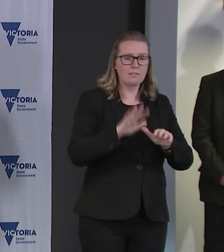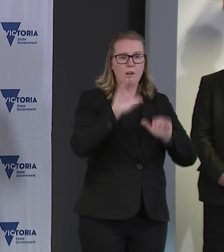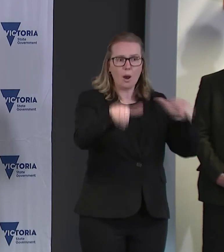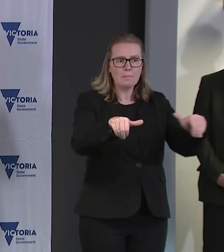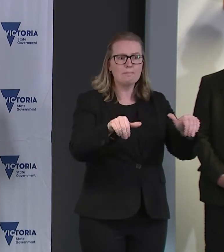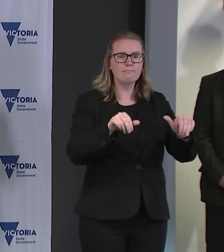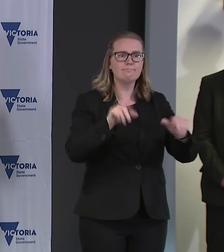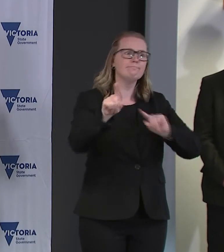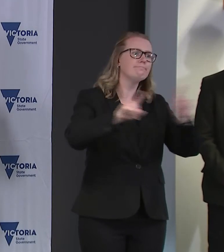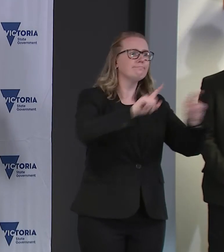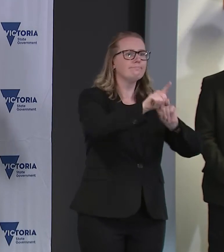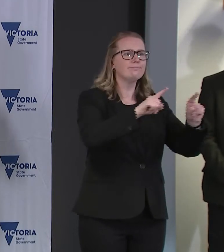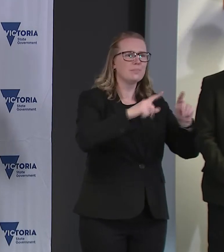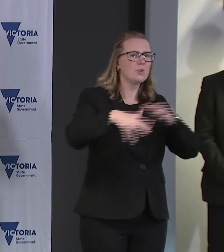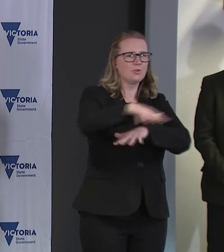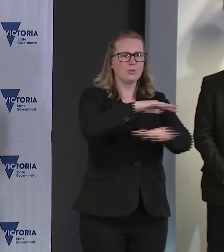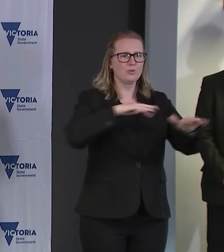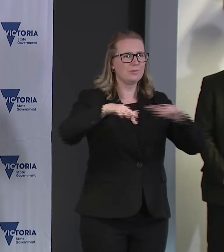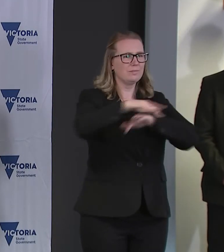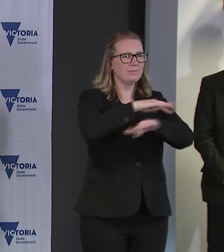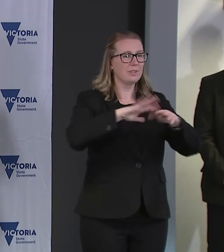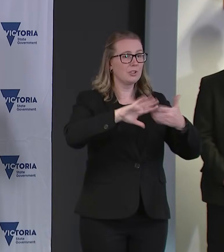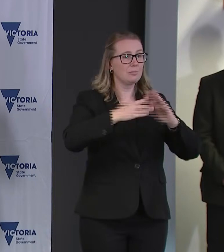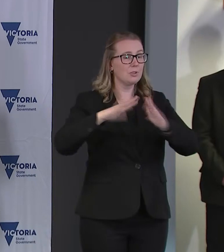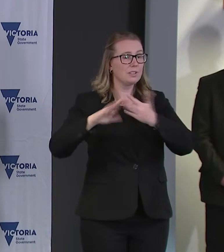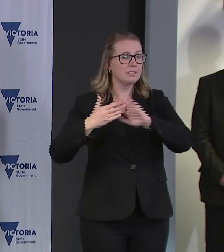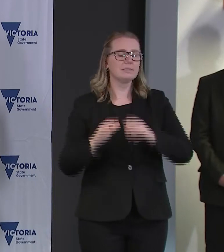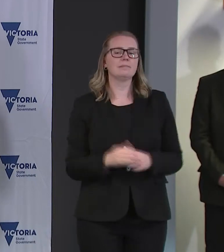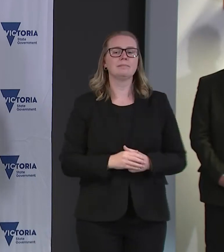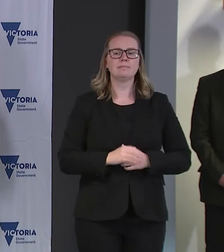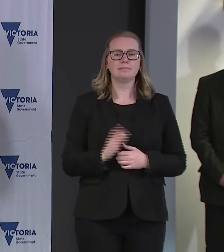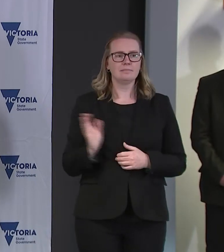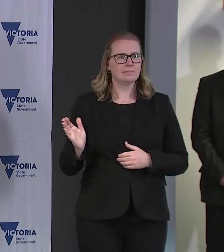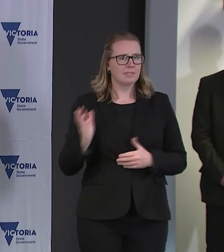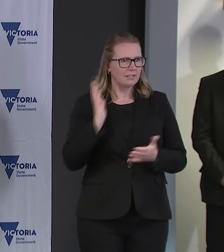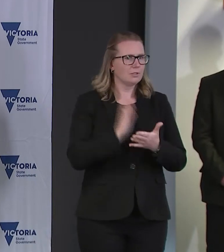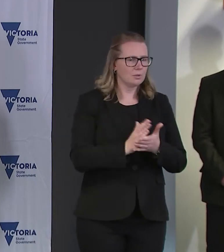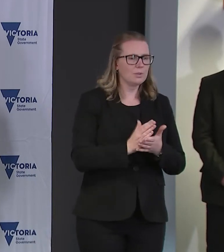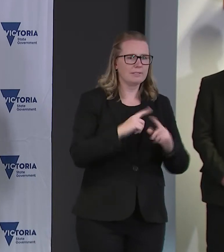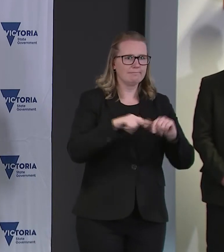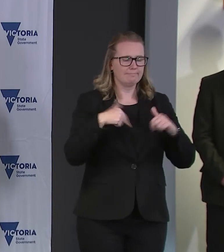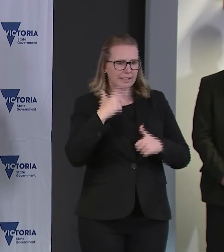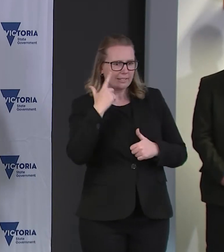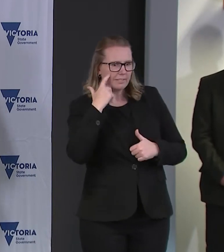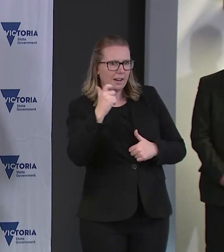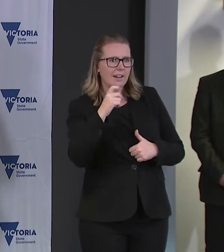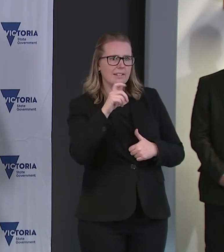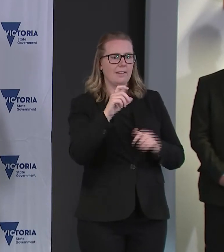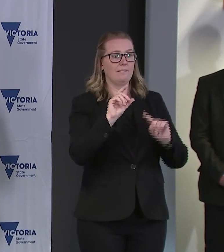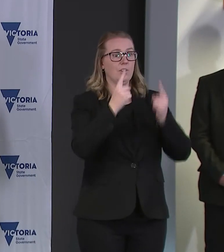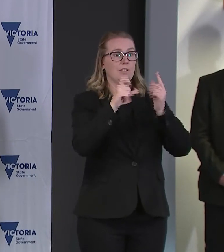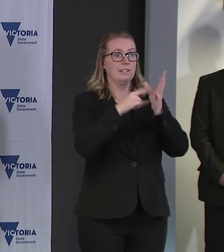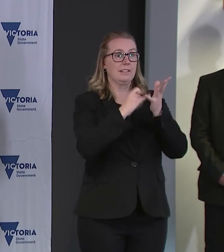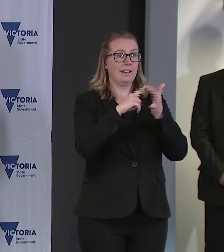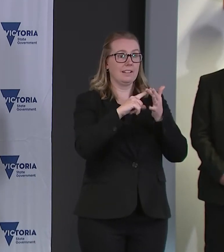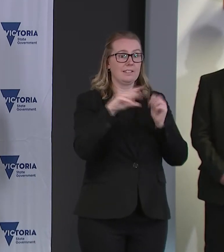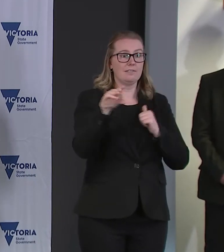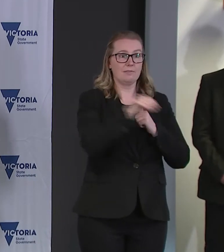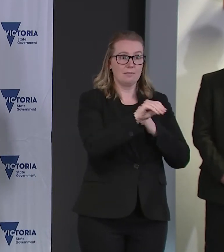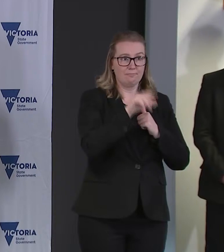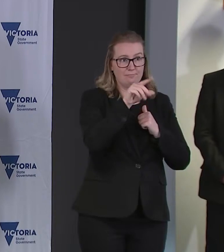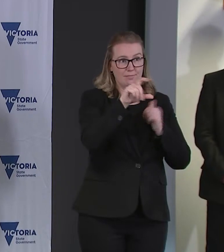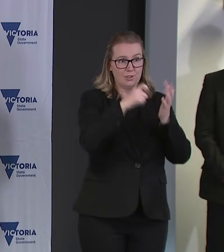the thing. So when we find a new positive case, whether it's the first case, who's related to Craigieburn Central, or their partner